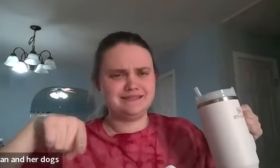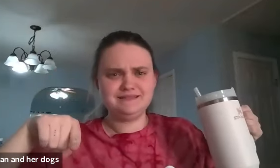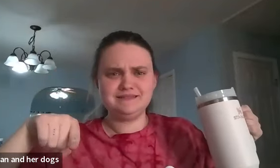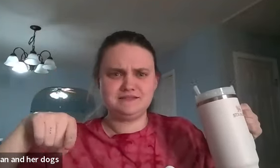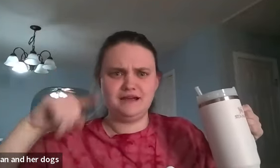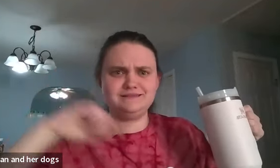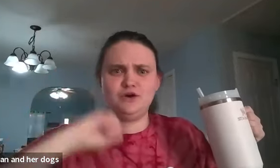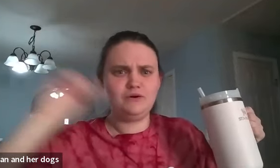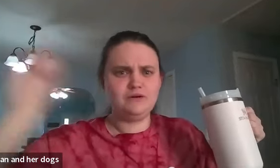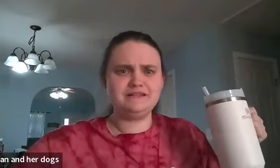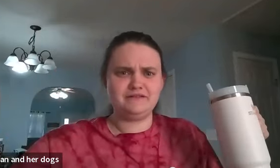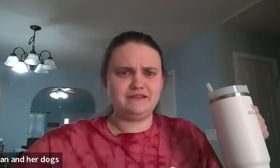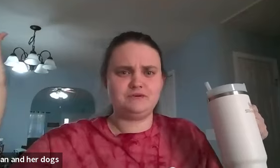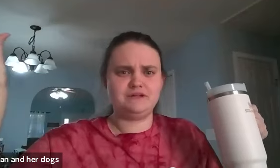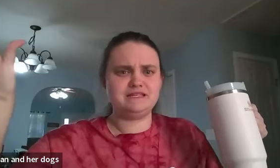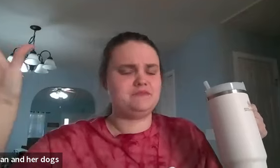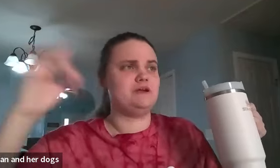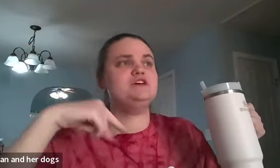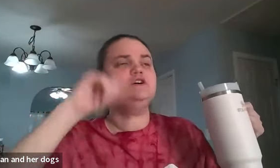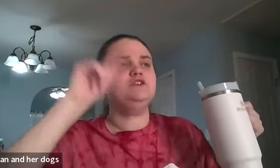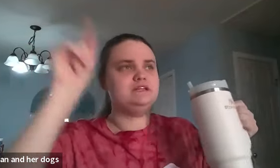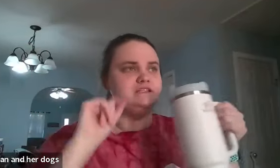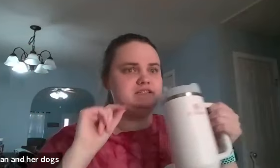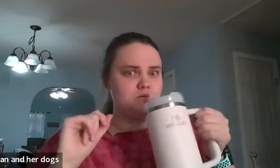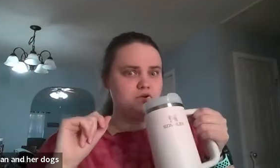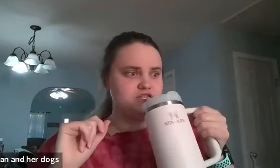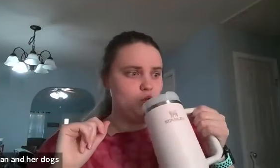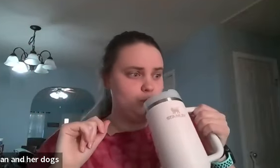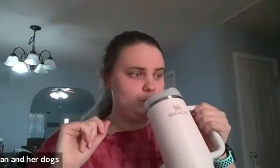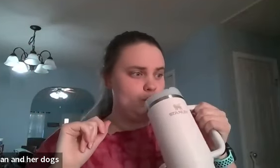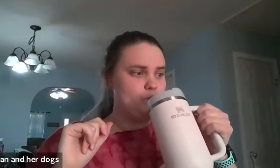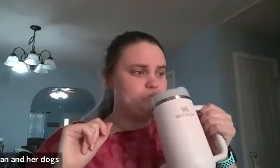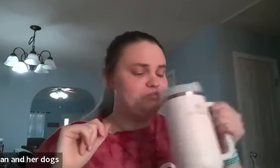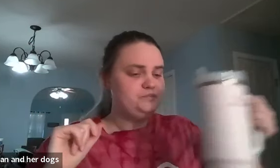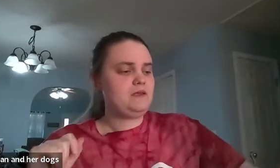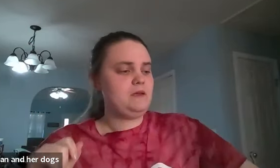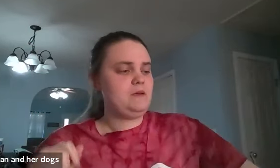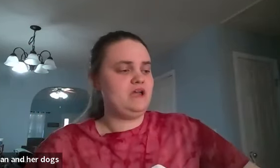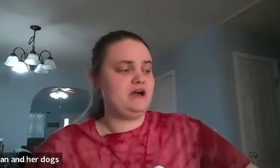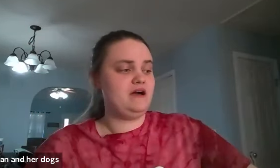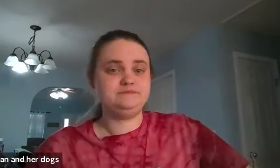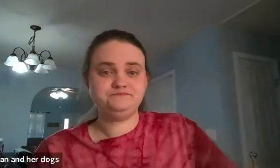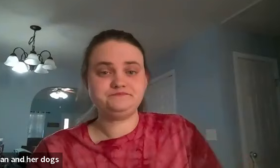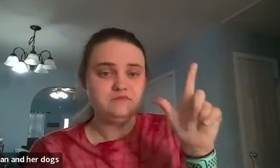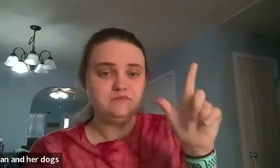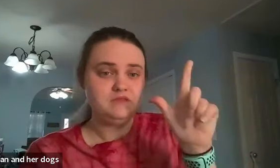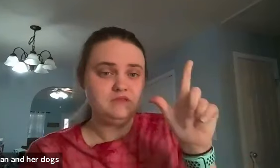26. Sorry, I totally apparently just wanted to skip the other numbers, 26 and onward. So we have